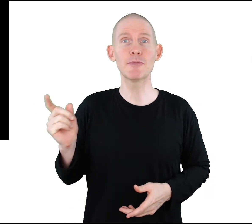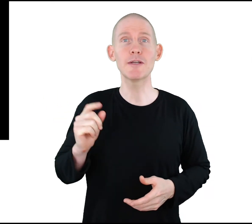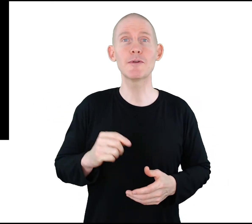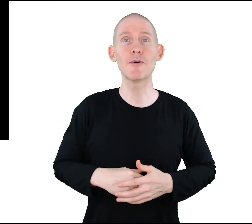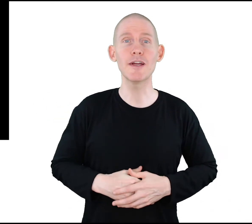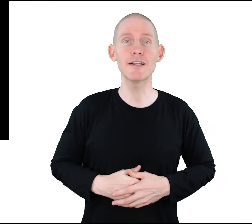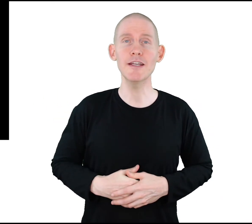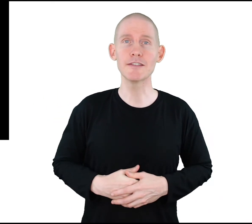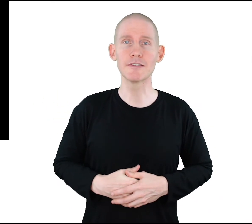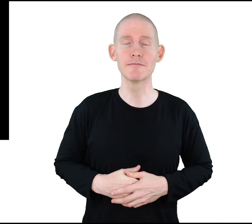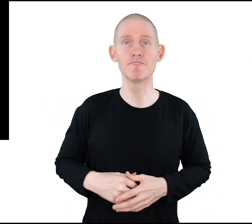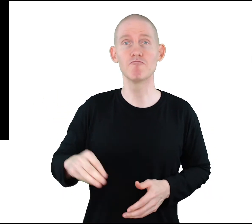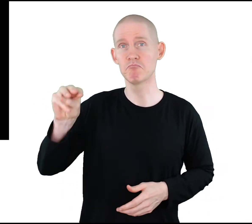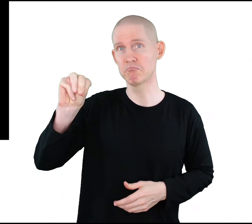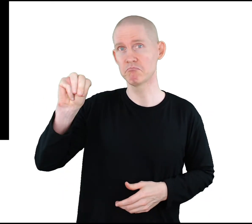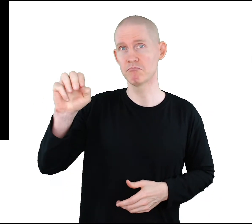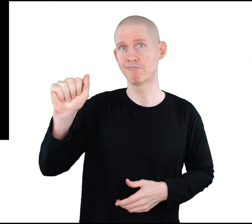could go like this.